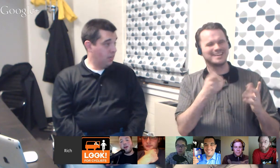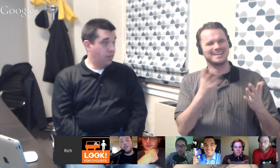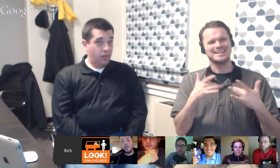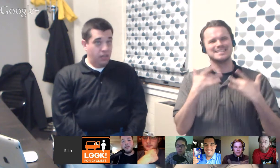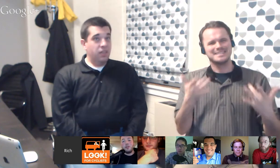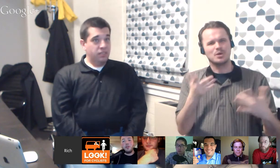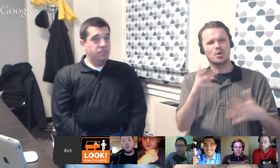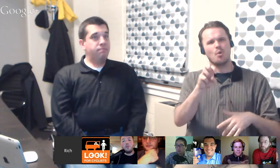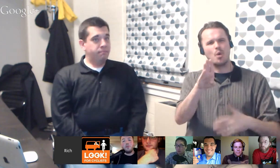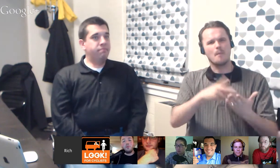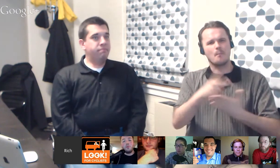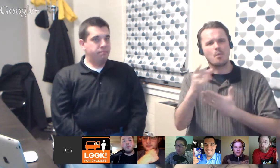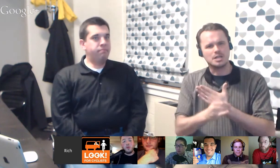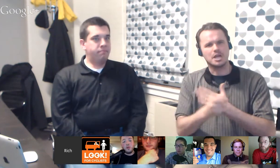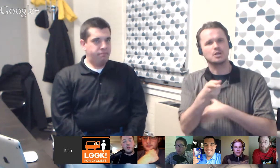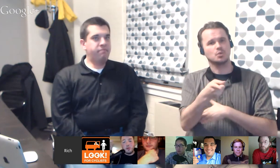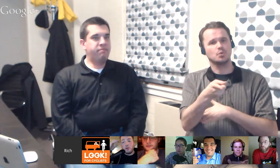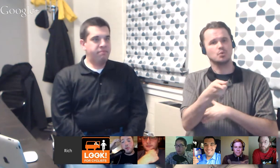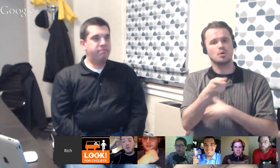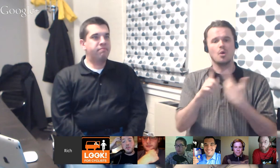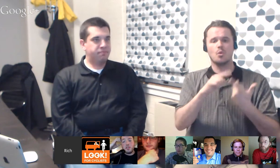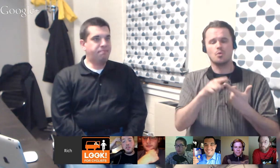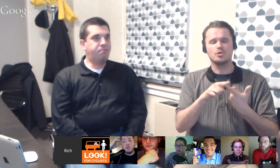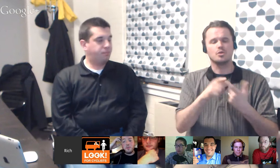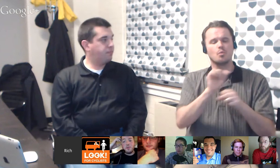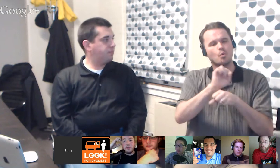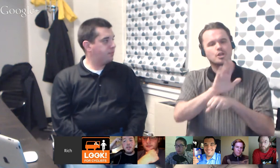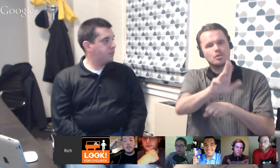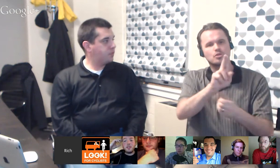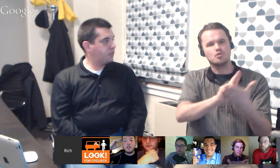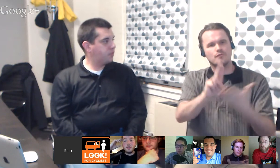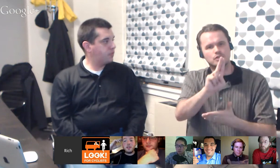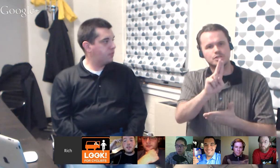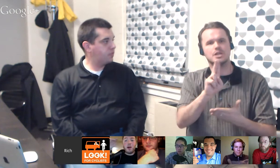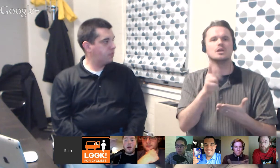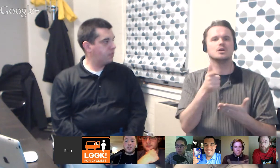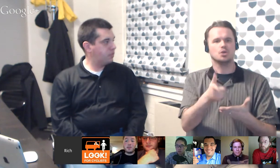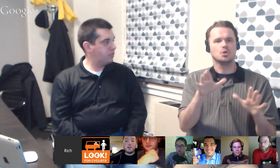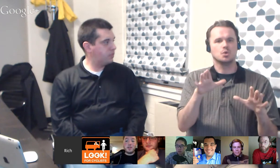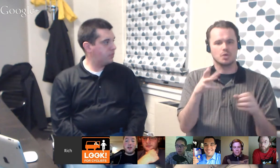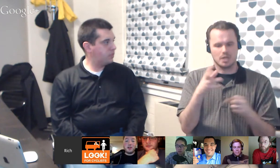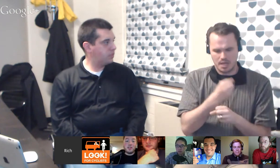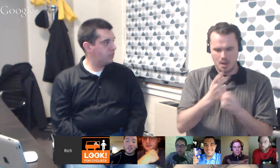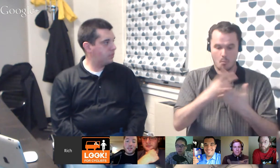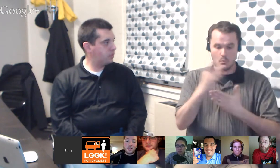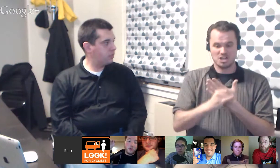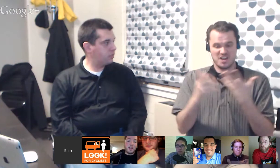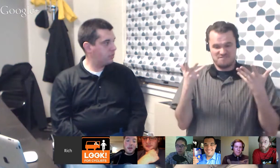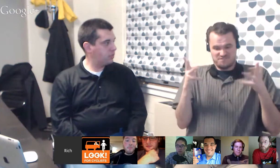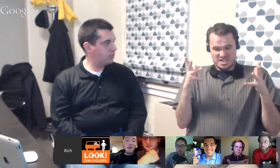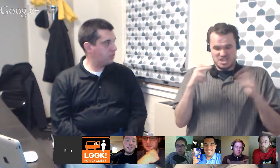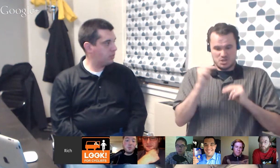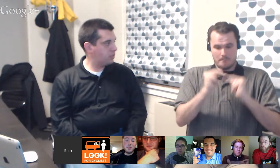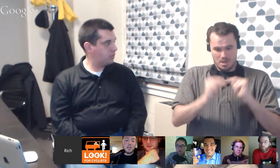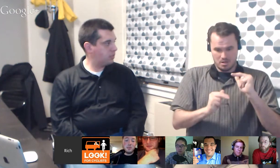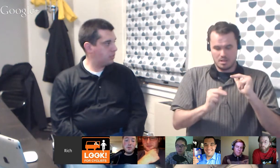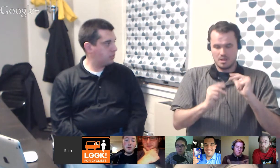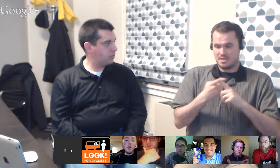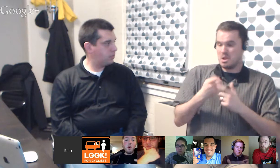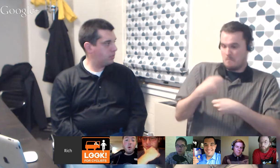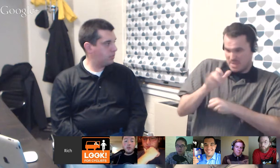web project, with your work at the university, do you typically get a project that's already built out and then it's like, okay, make this